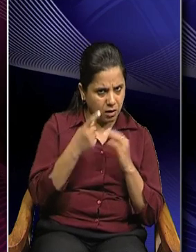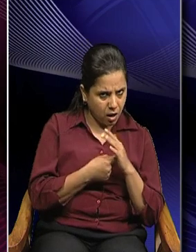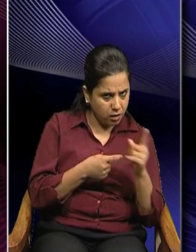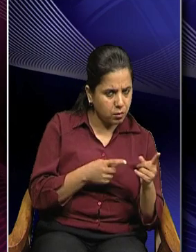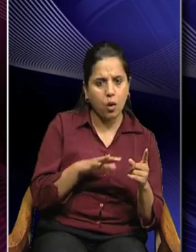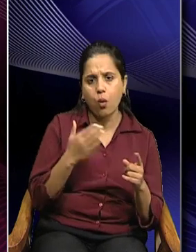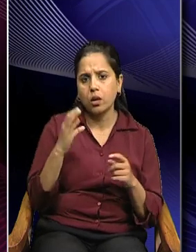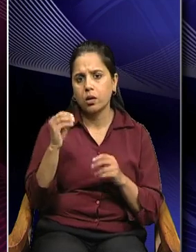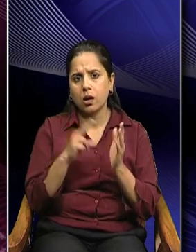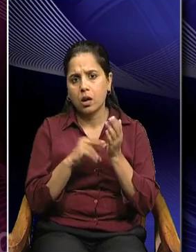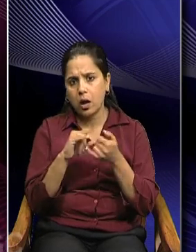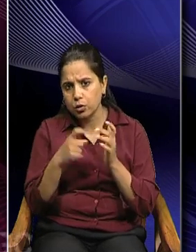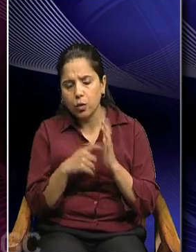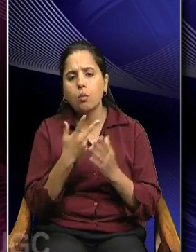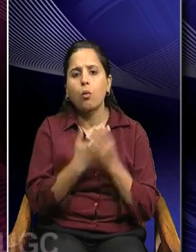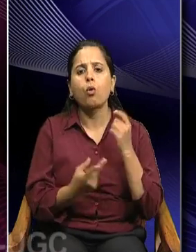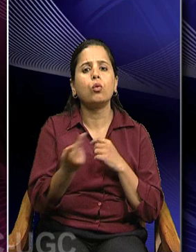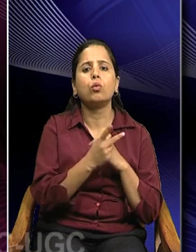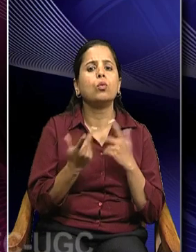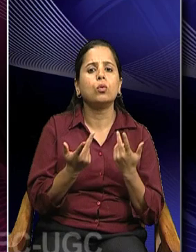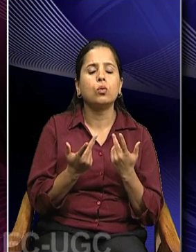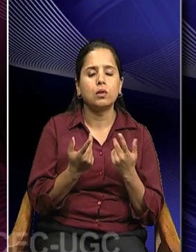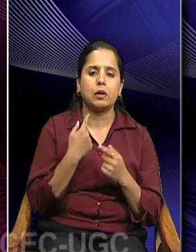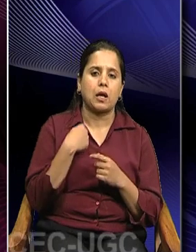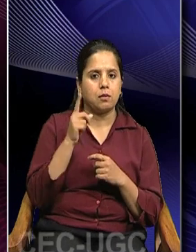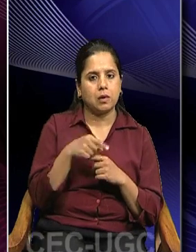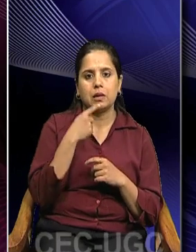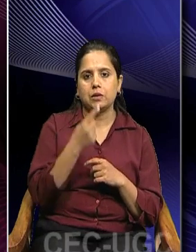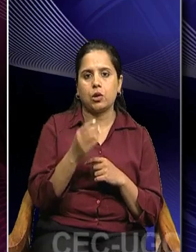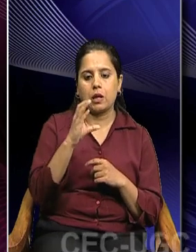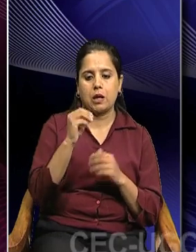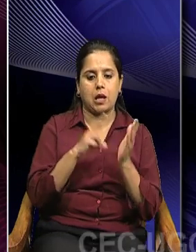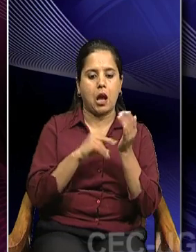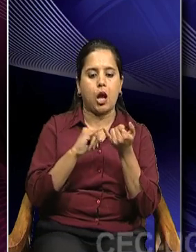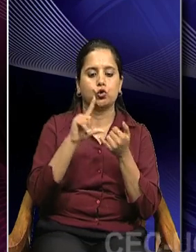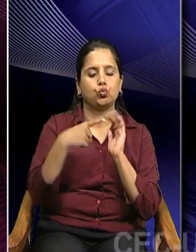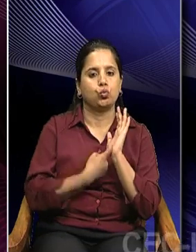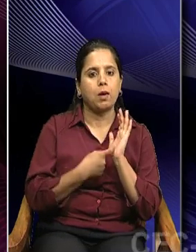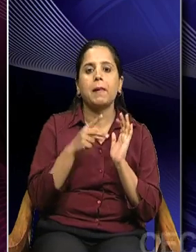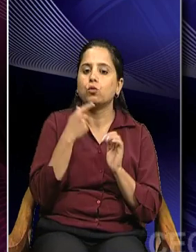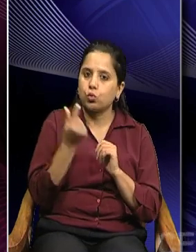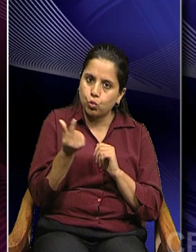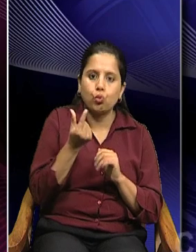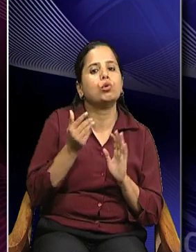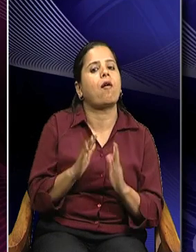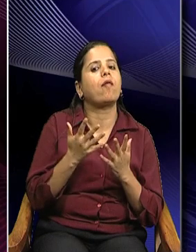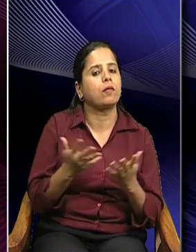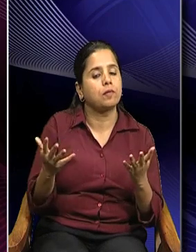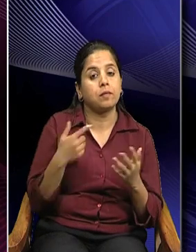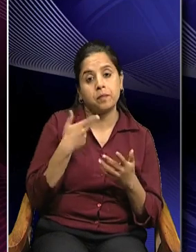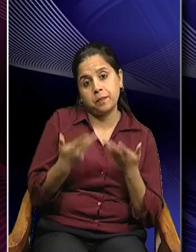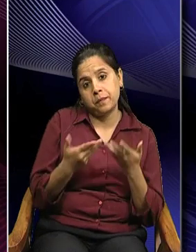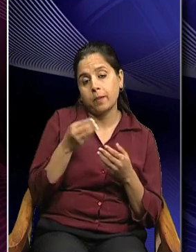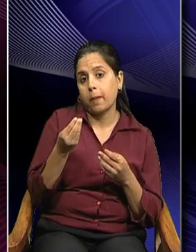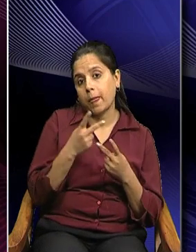or consumers or both. I would say we should consider the term consumer. We should, cause there can be